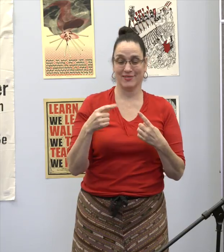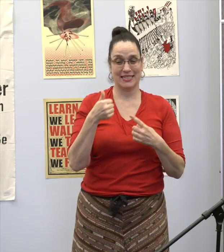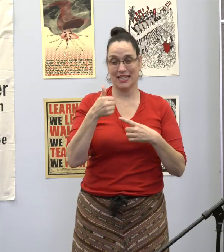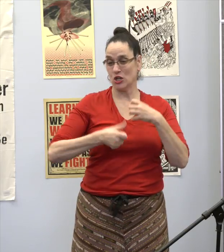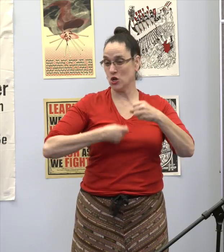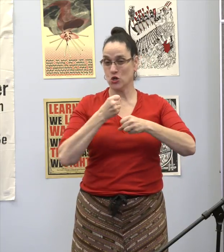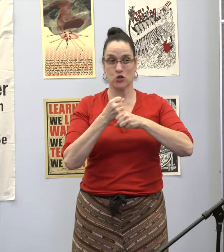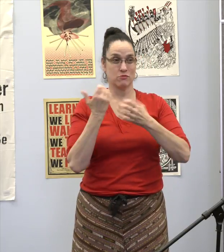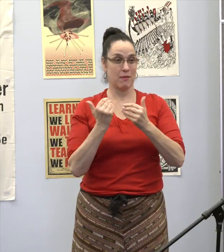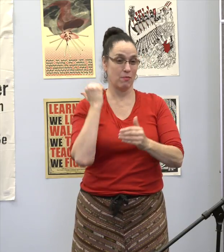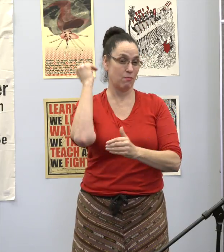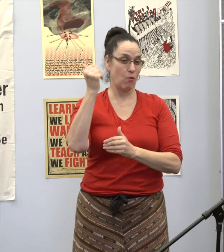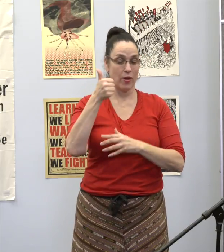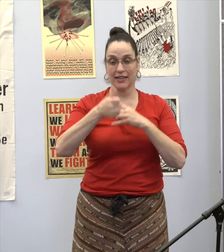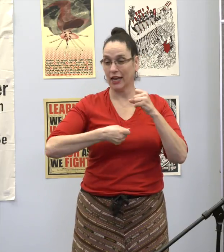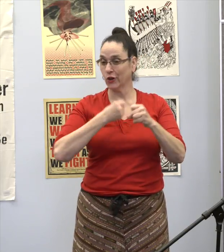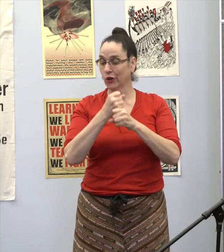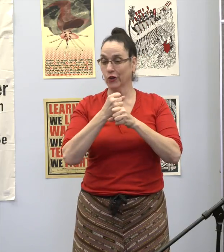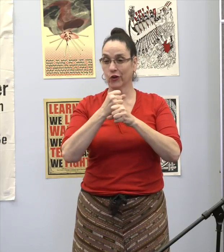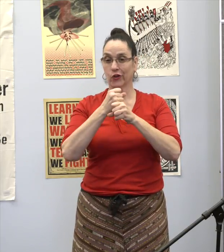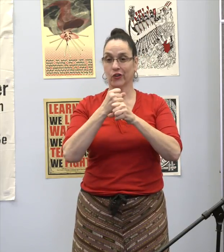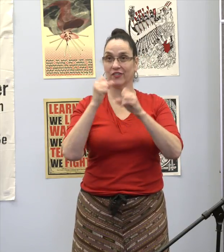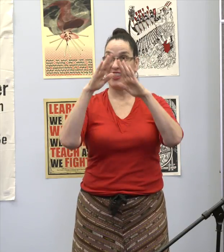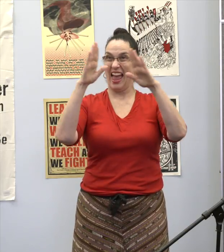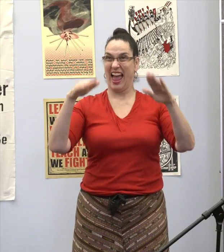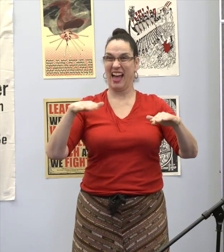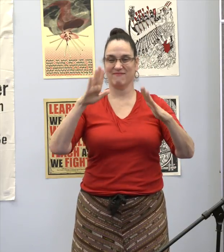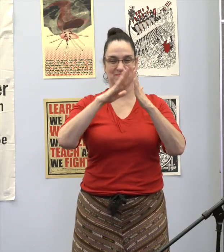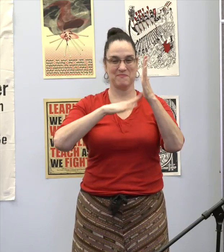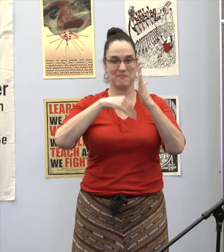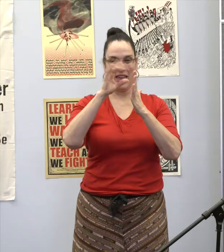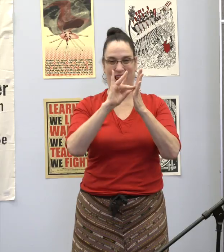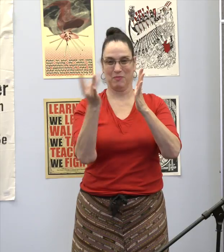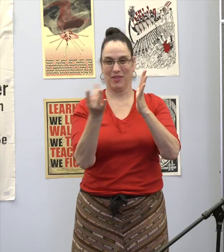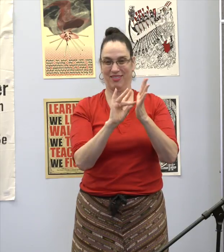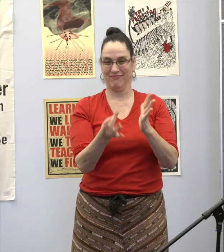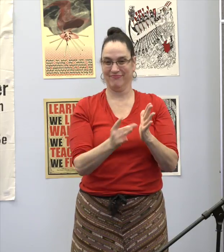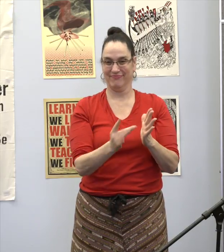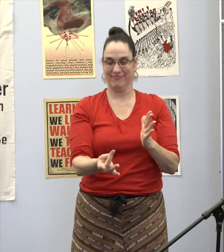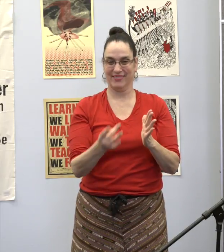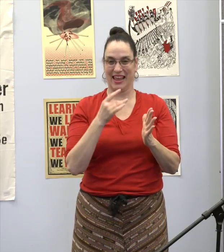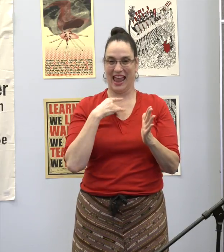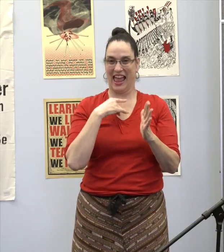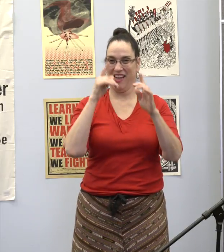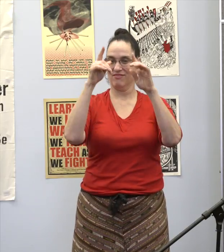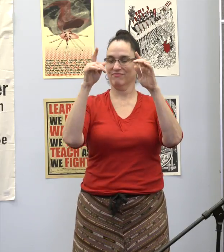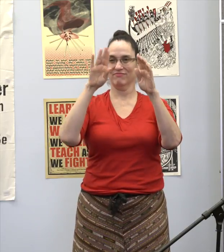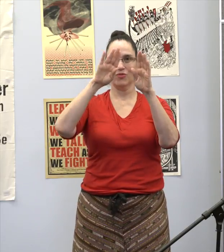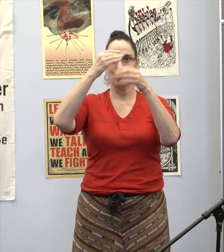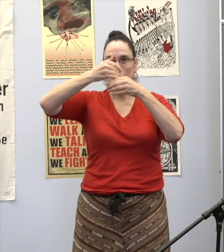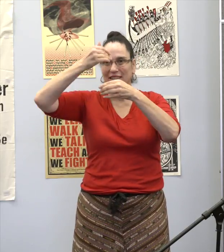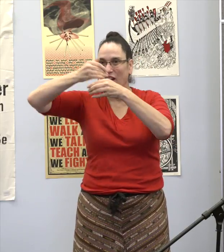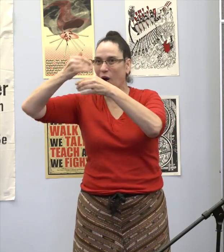more. Its paint is peeling, it has boarded up doors and windows.